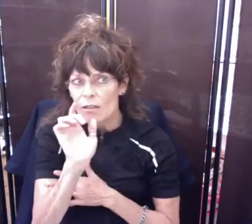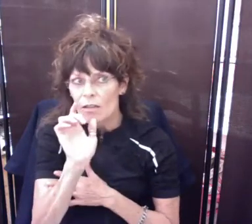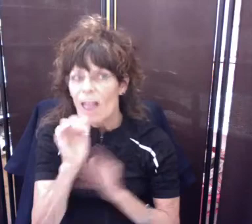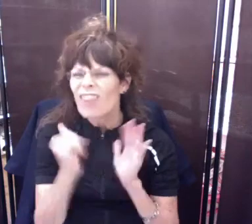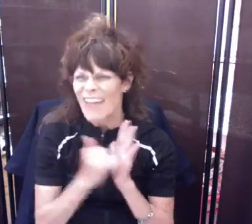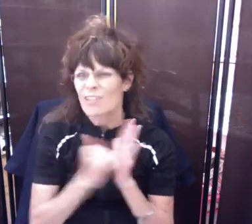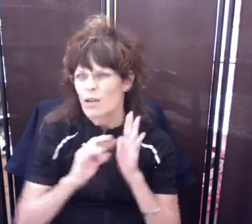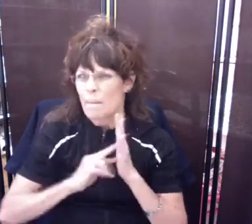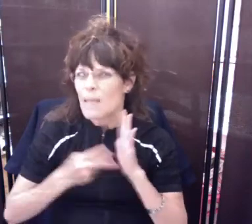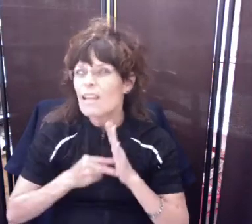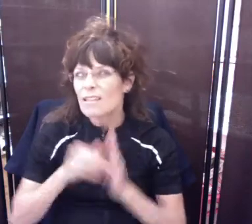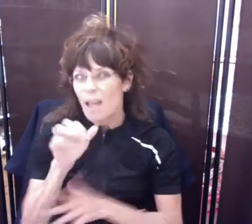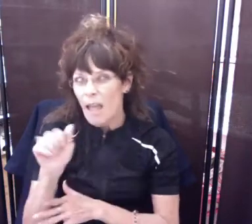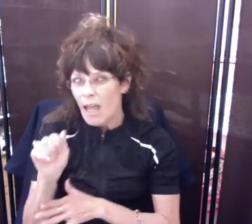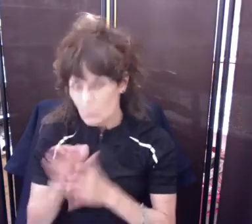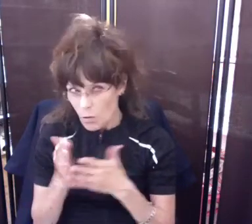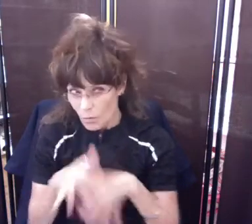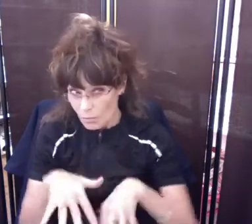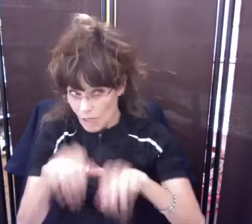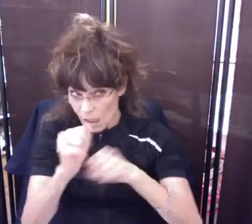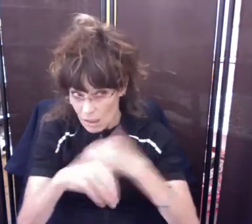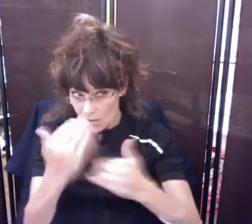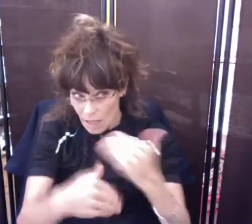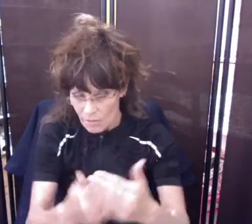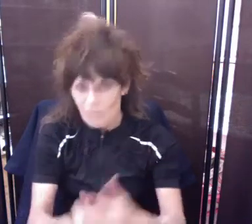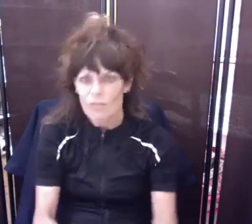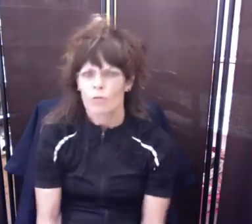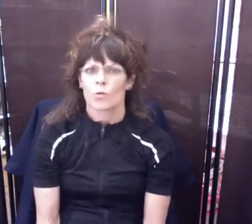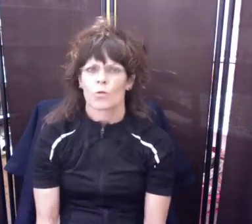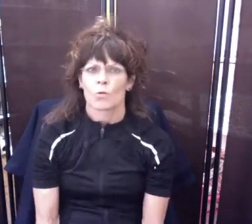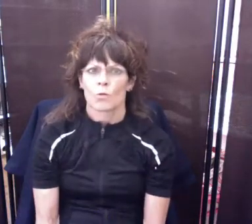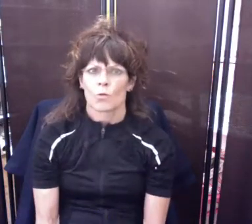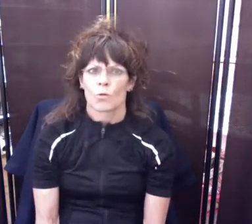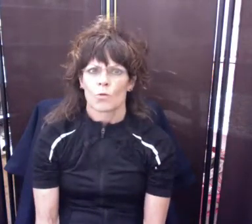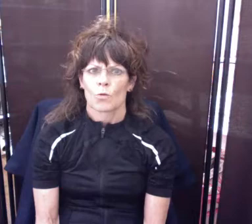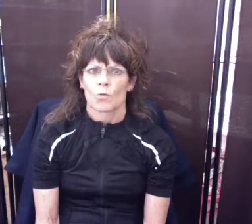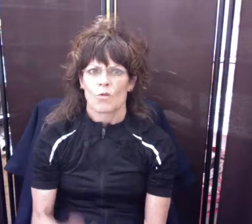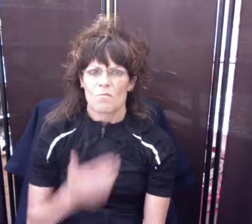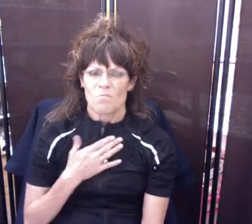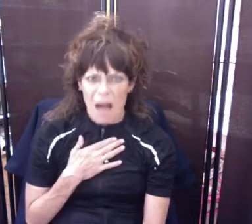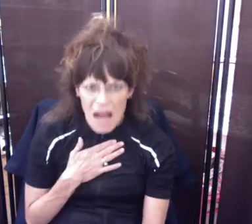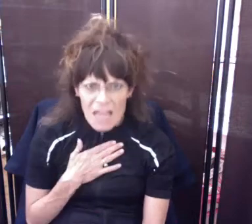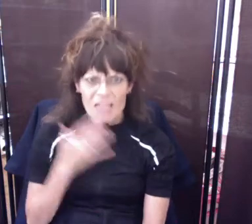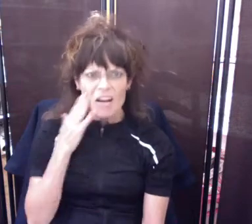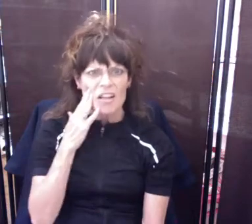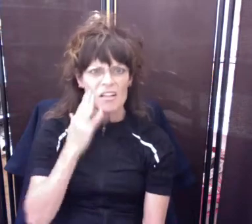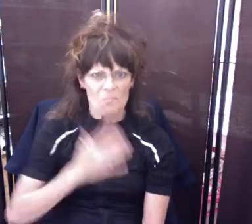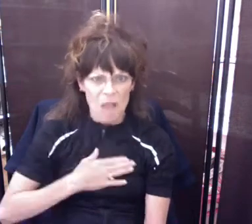program is. Now, to my knowledge, in my environment, I didn't know anybody that was going through the